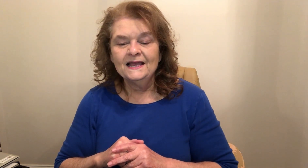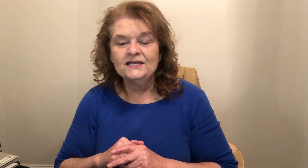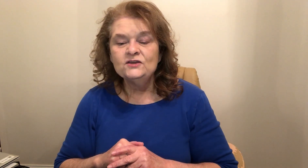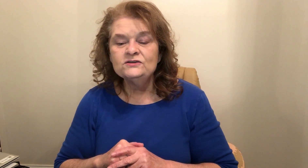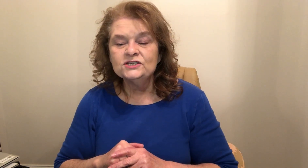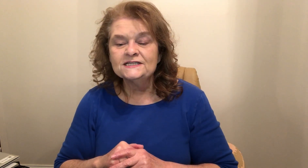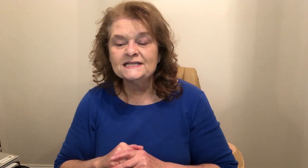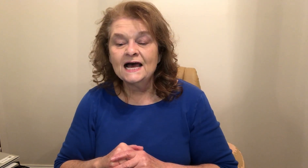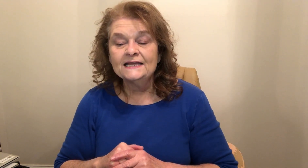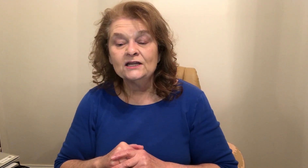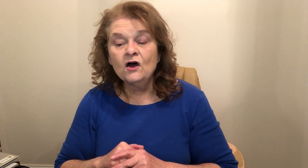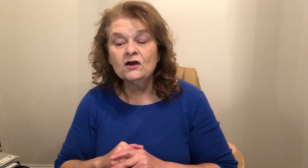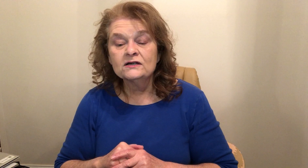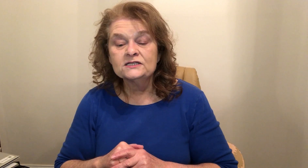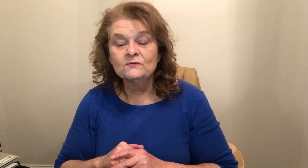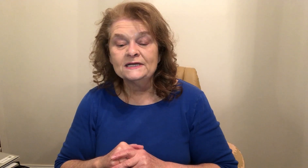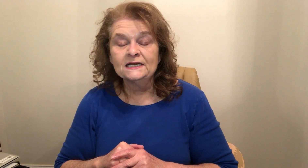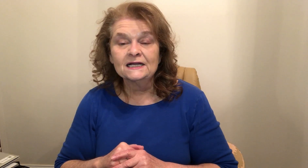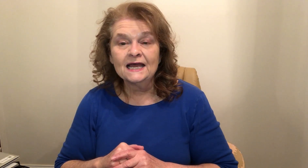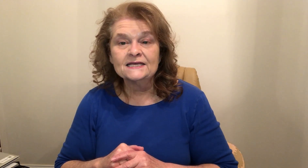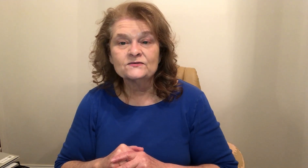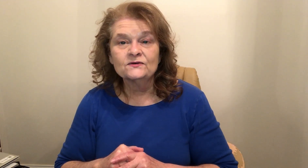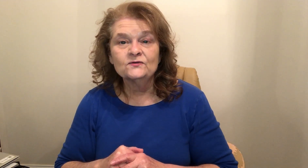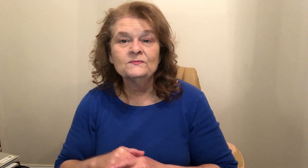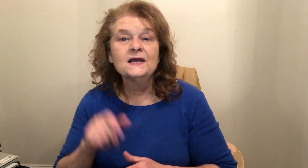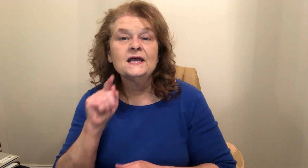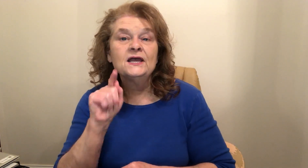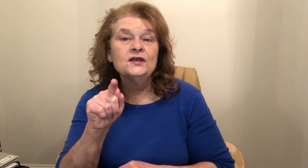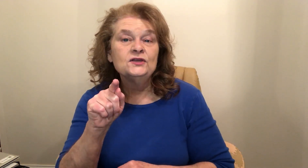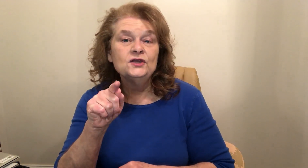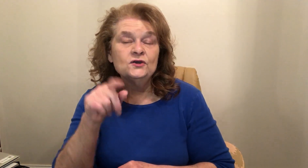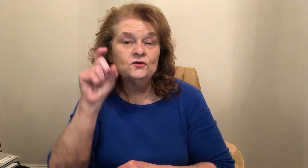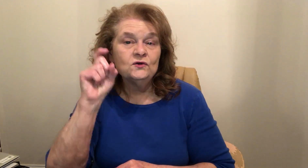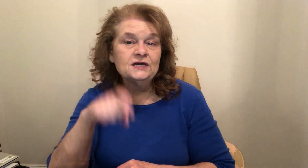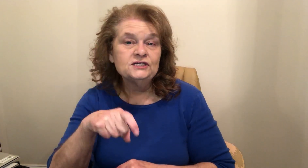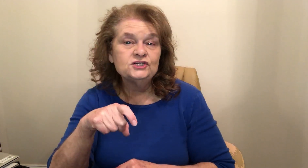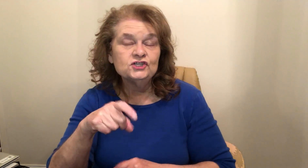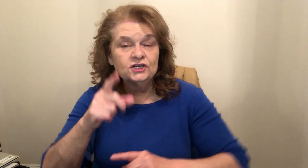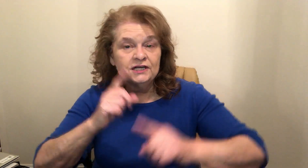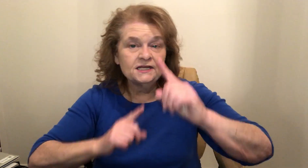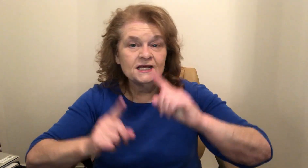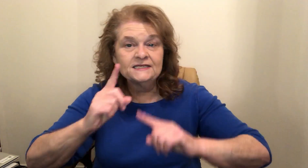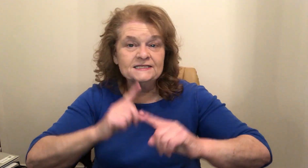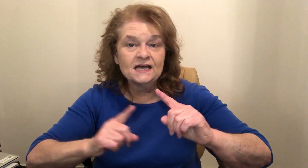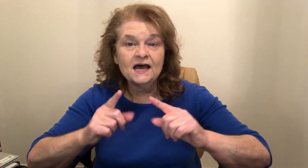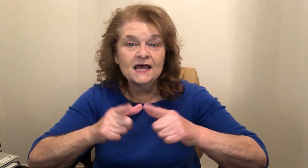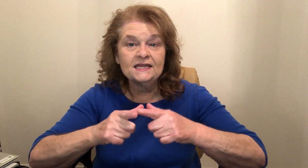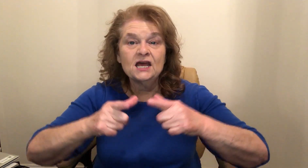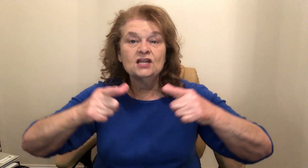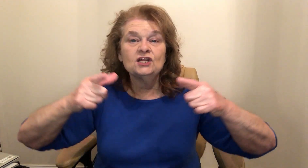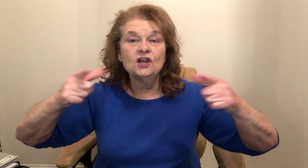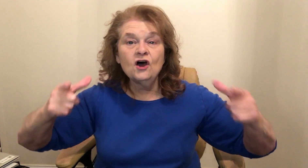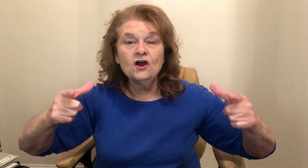You should sign large when in a classroom. You should sign